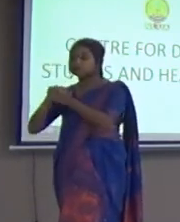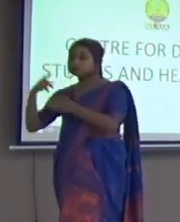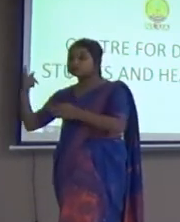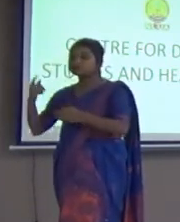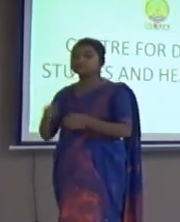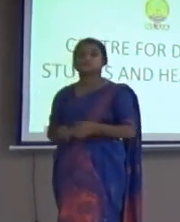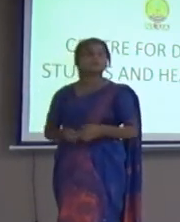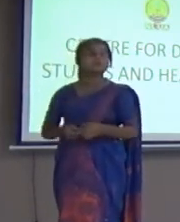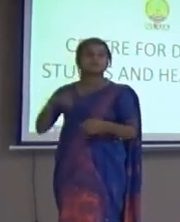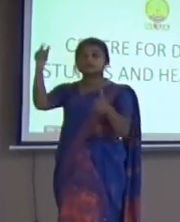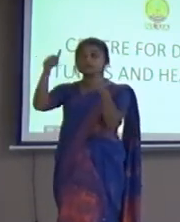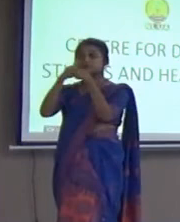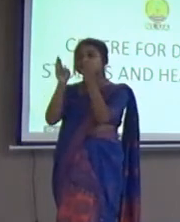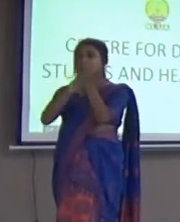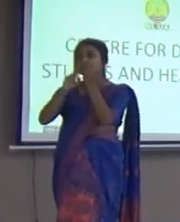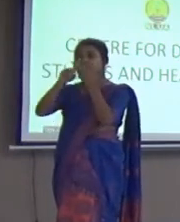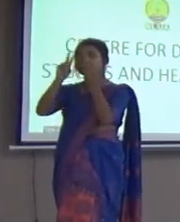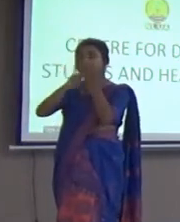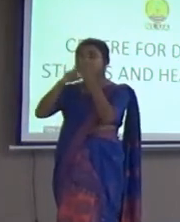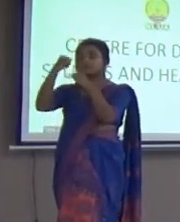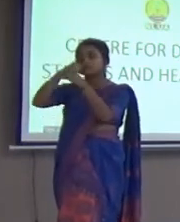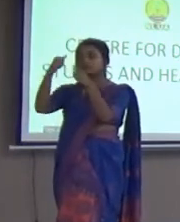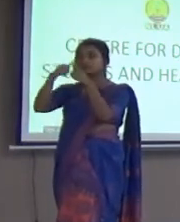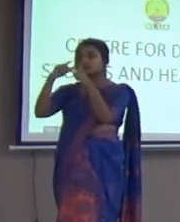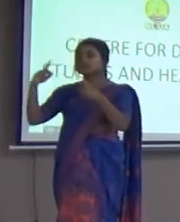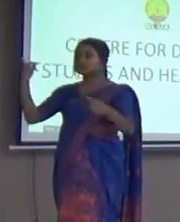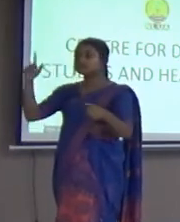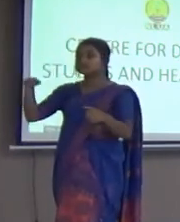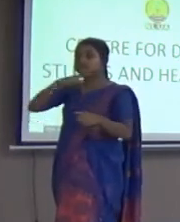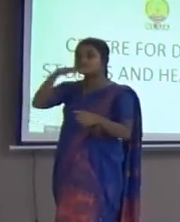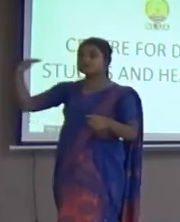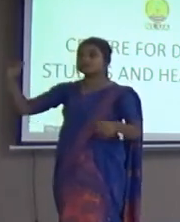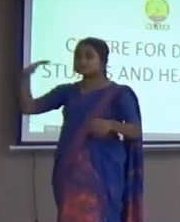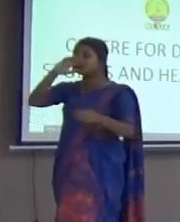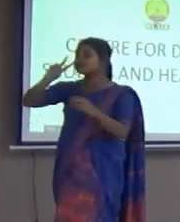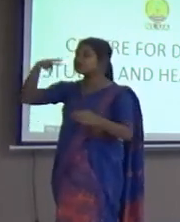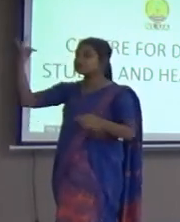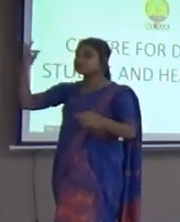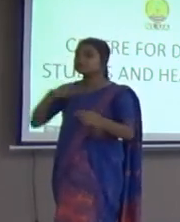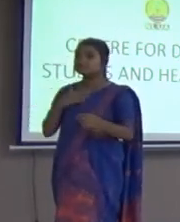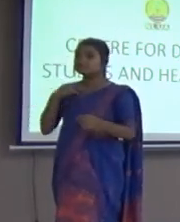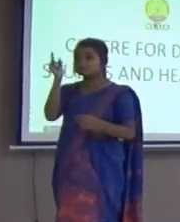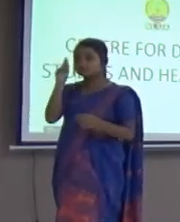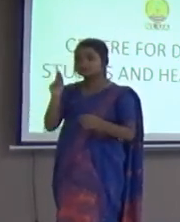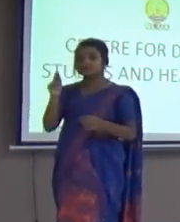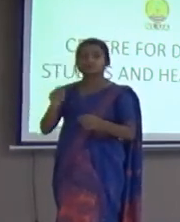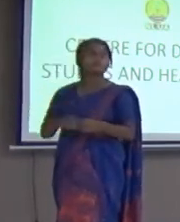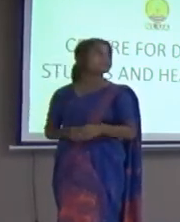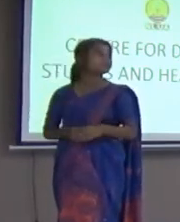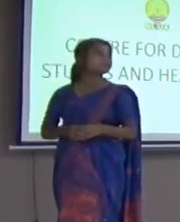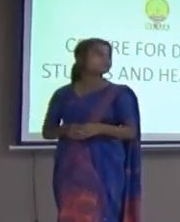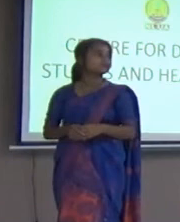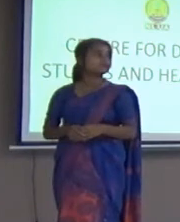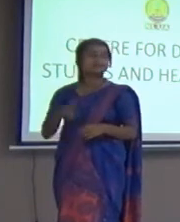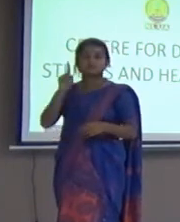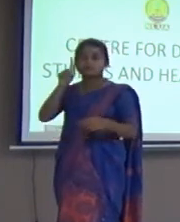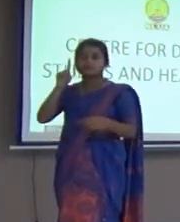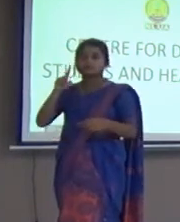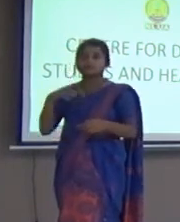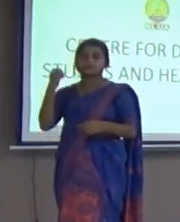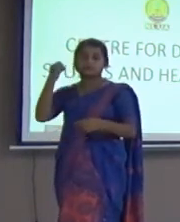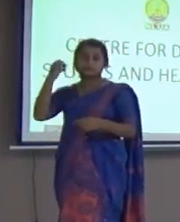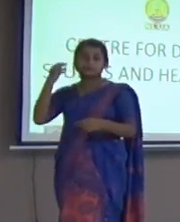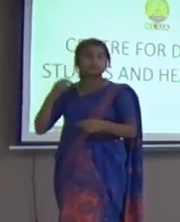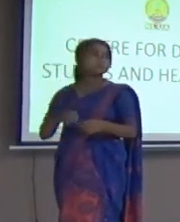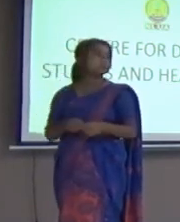given that it's armed out, it takes quite a hassle to go to the city and get it. So I noticed that there's this elderly man